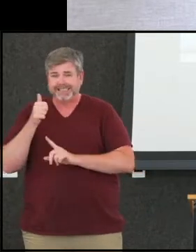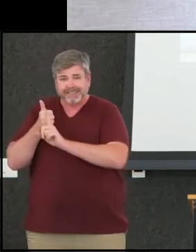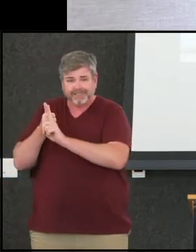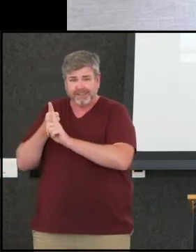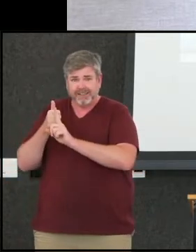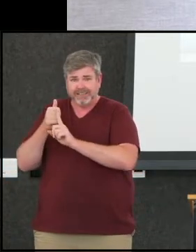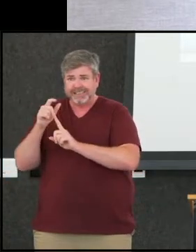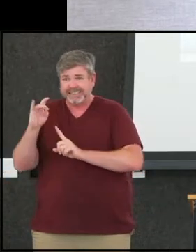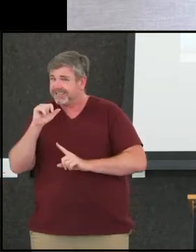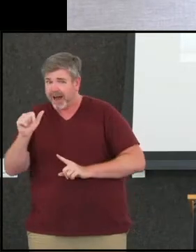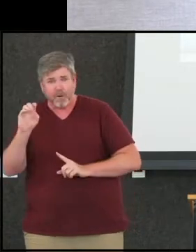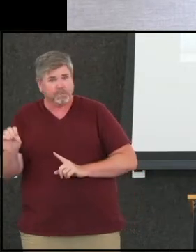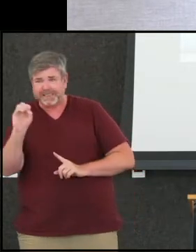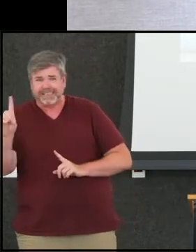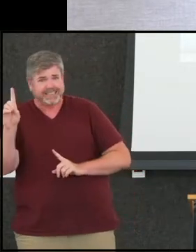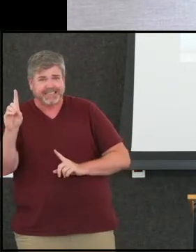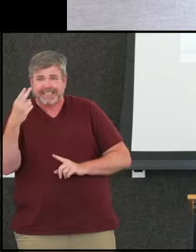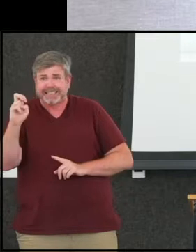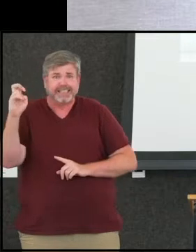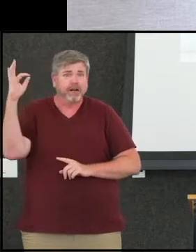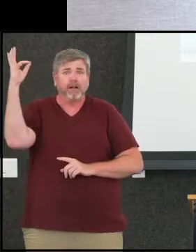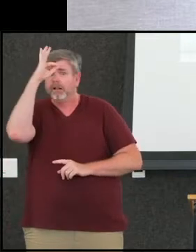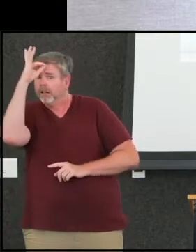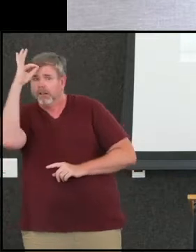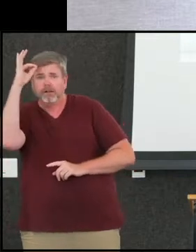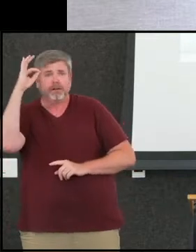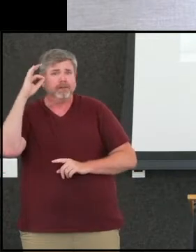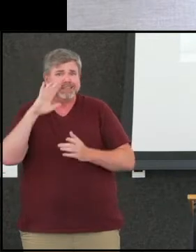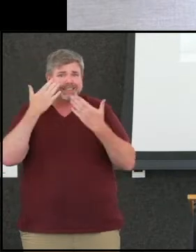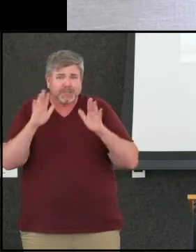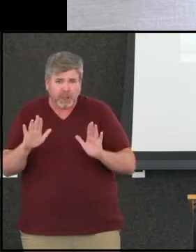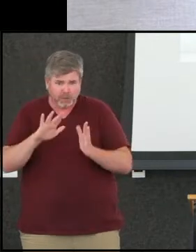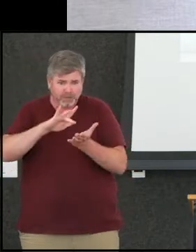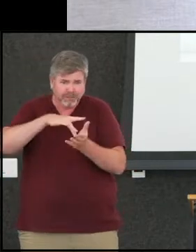weren't knowingly taking a drug that you were sold.